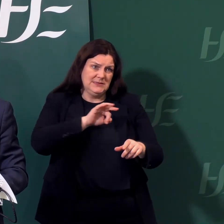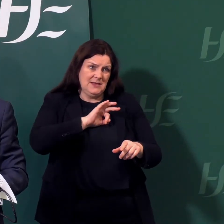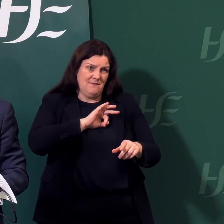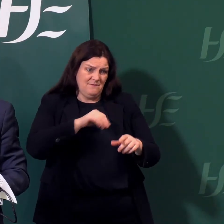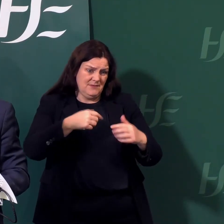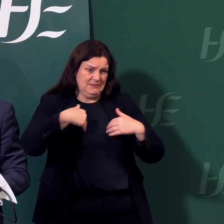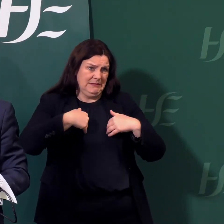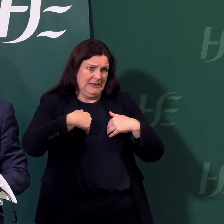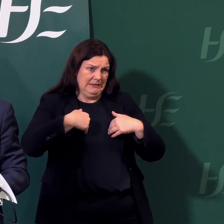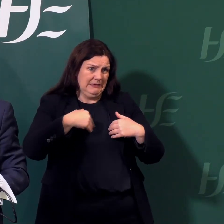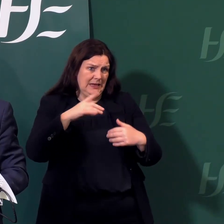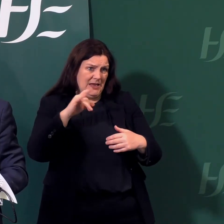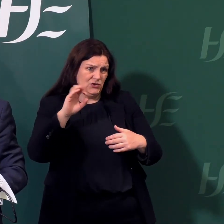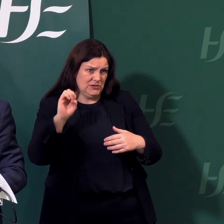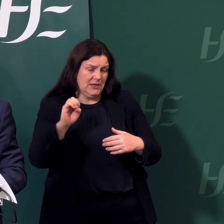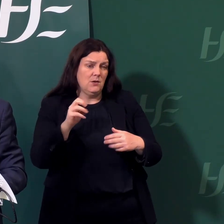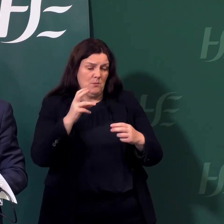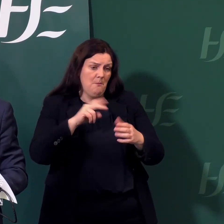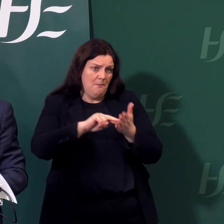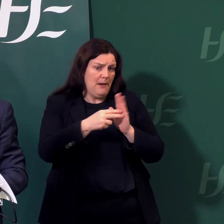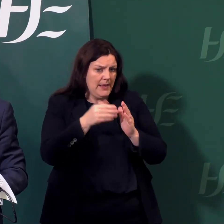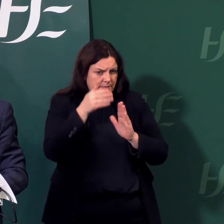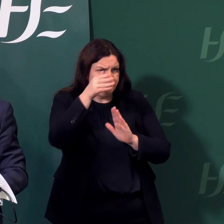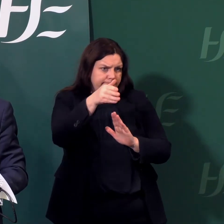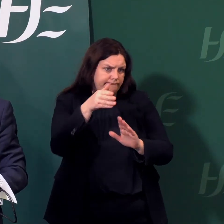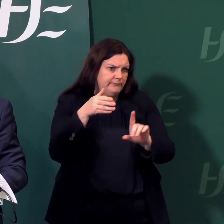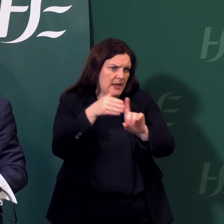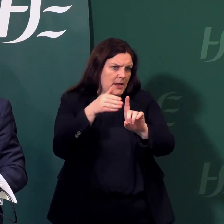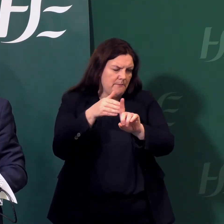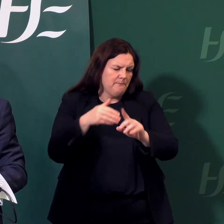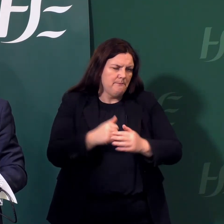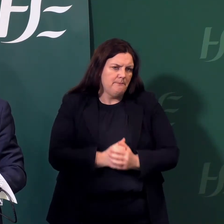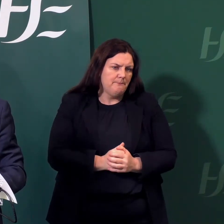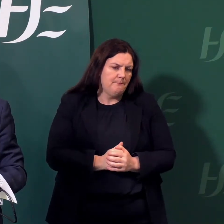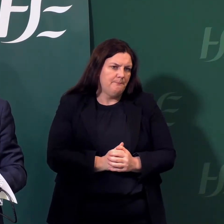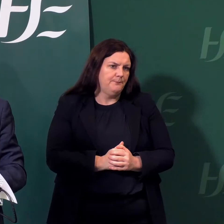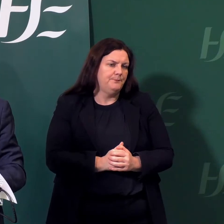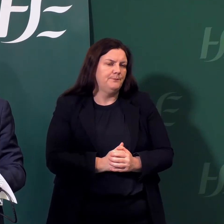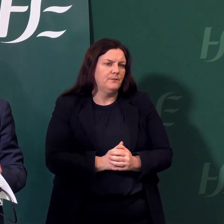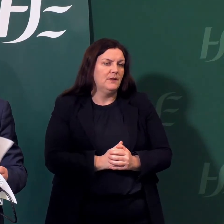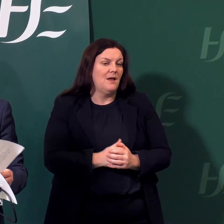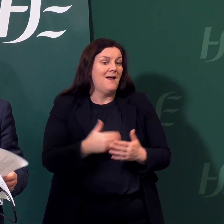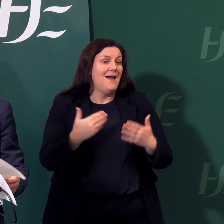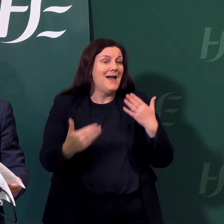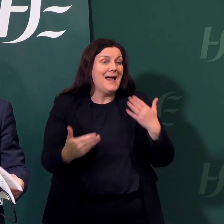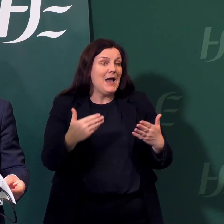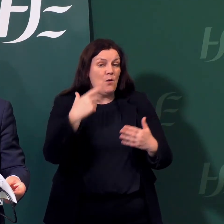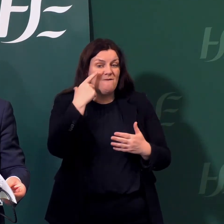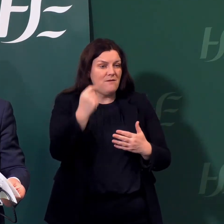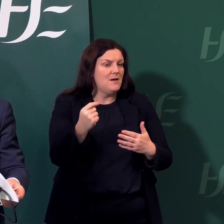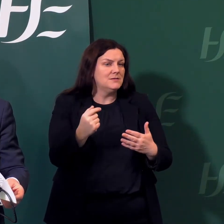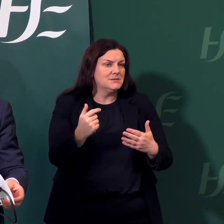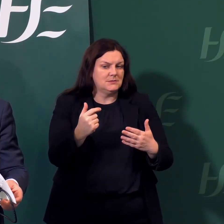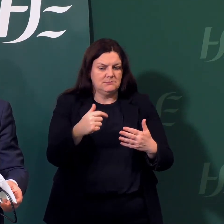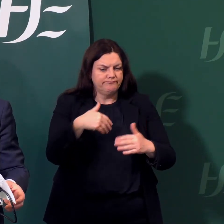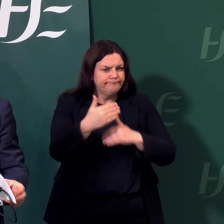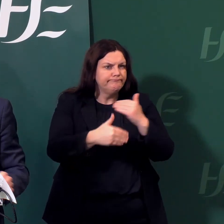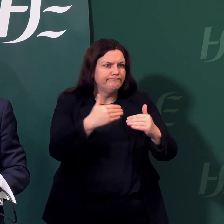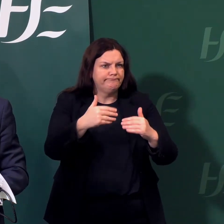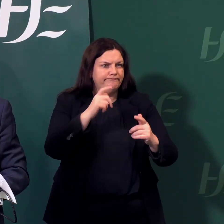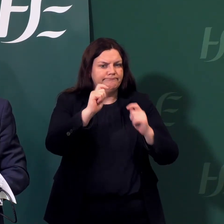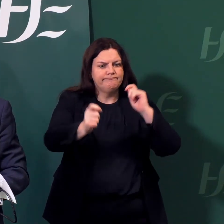the HSE, and that's what we are planning and that's what we're aiming to do. The speed of rollout is obviously a function of